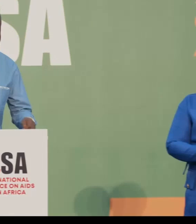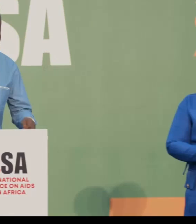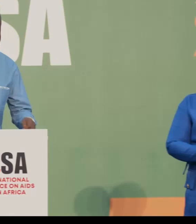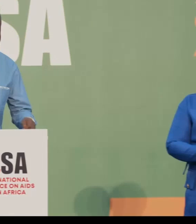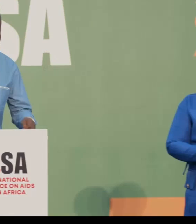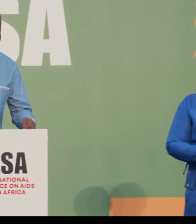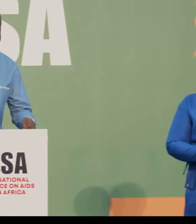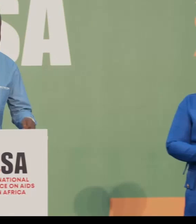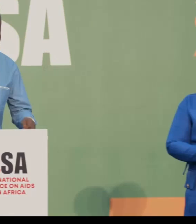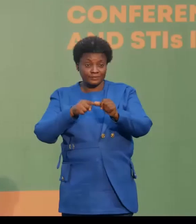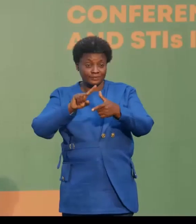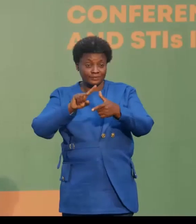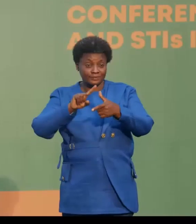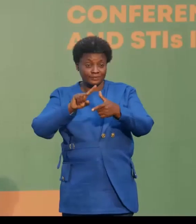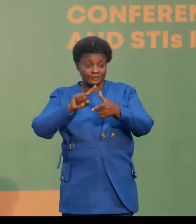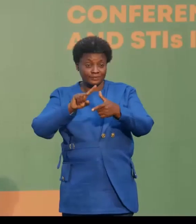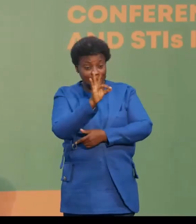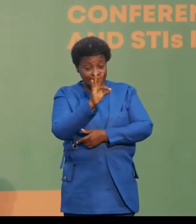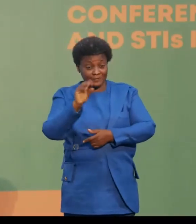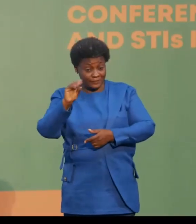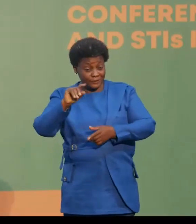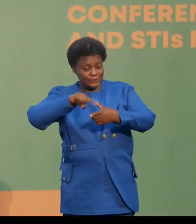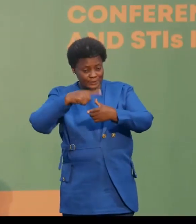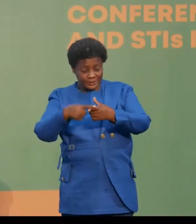at 10:50.